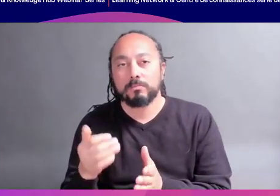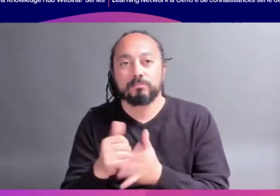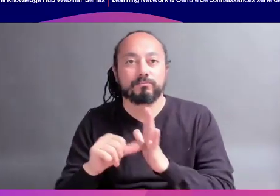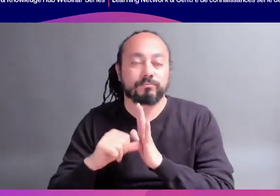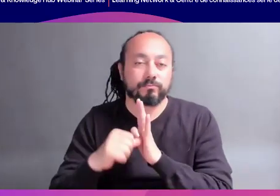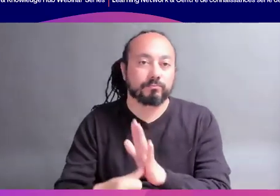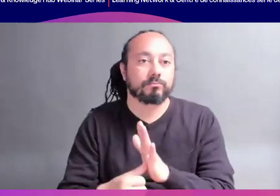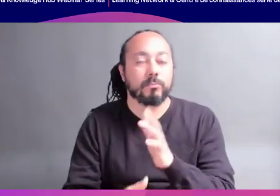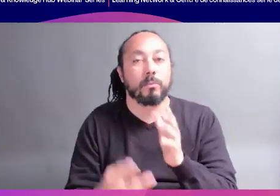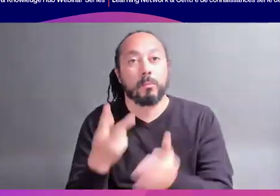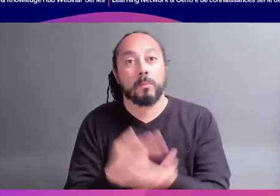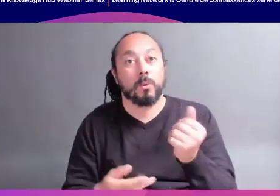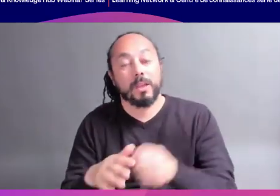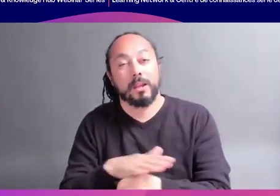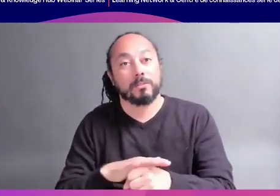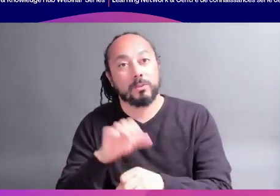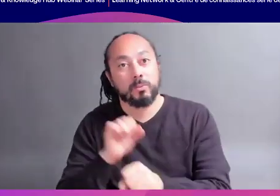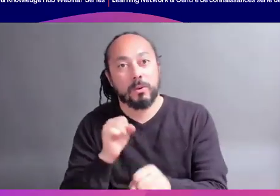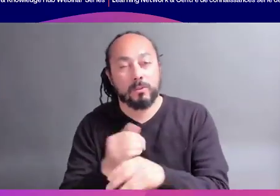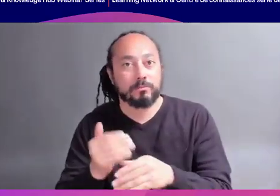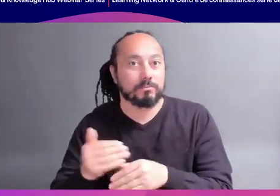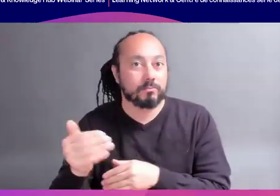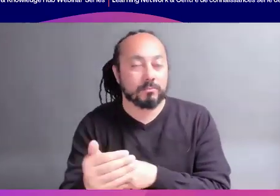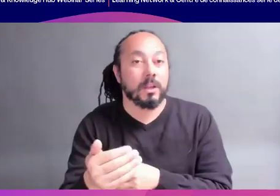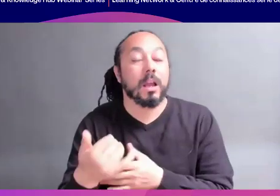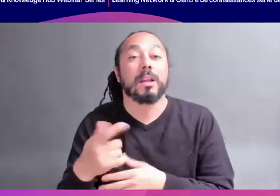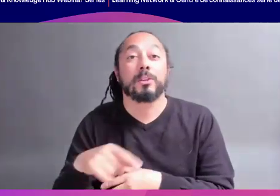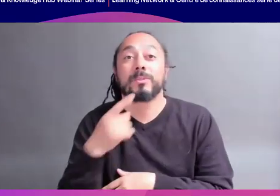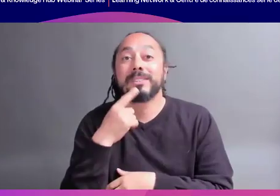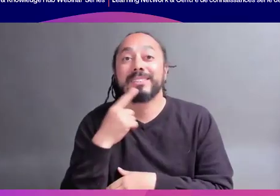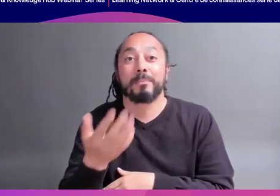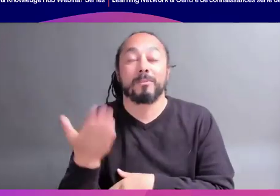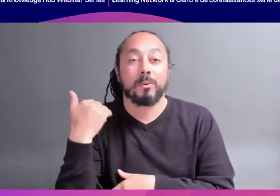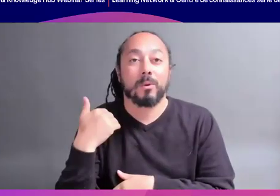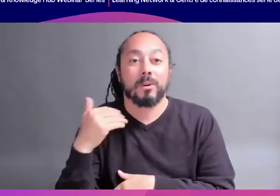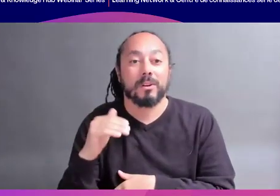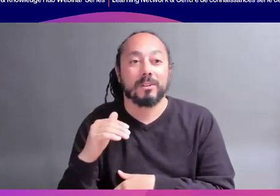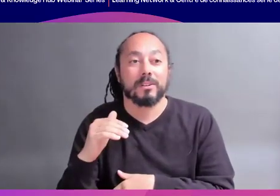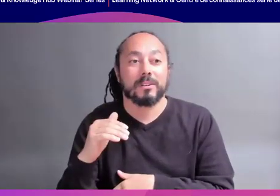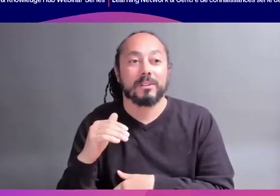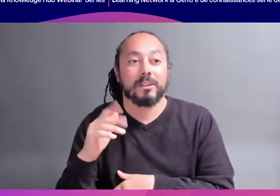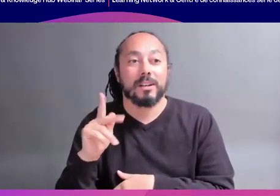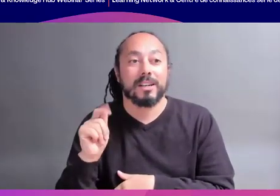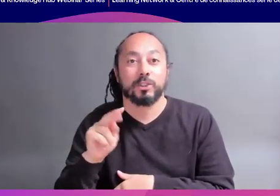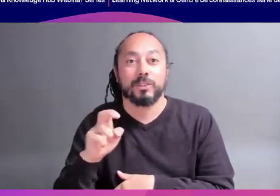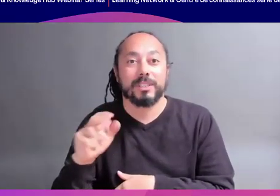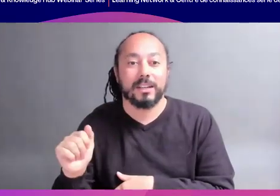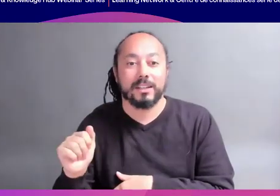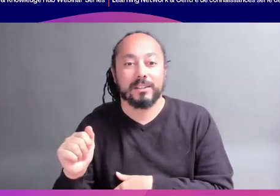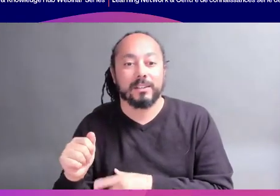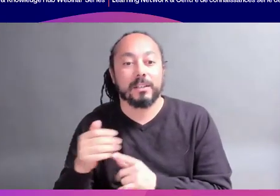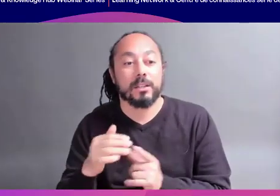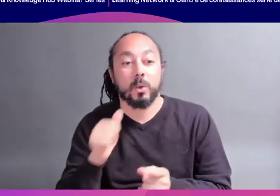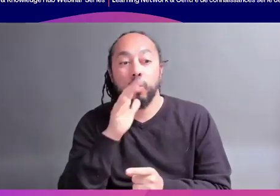both areas of work forward so that, as you said earlier, Katrina, women could go through